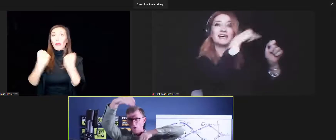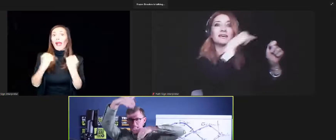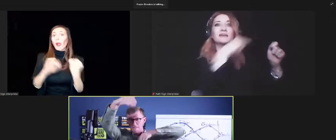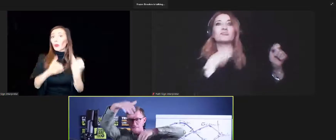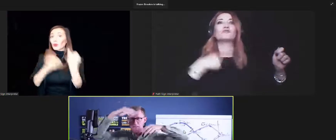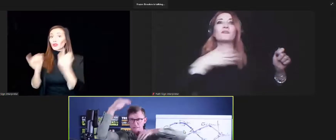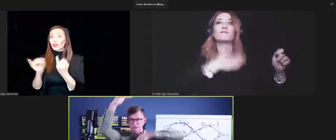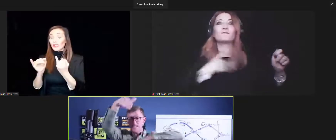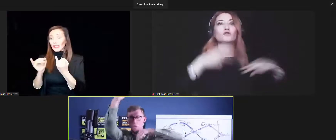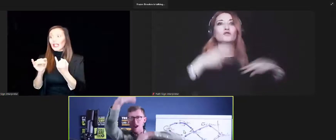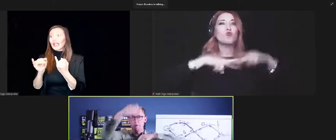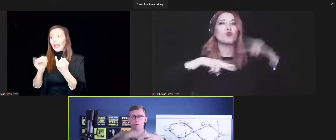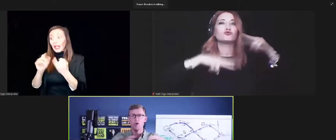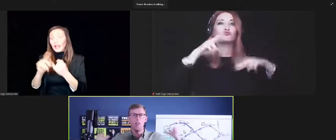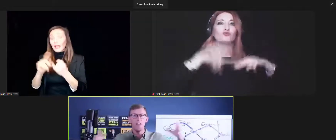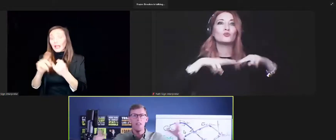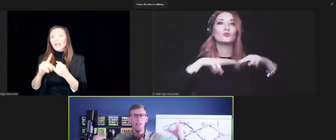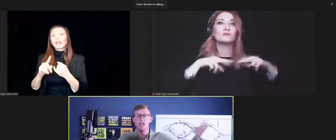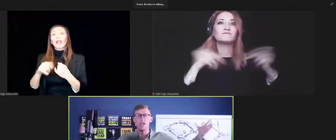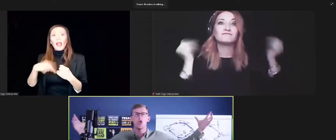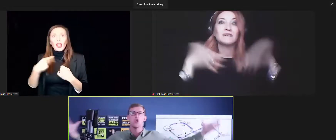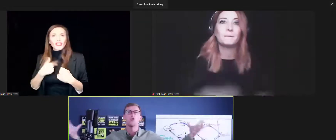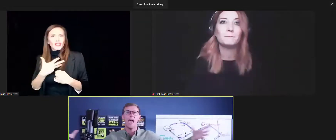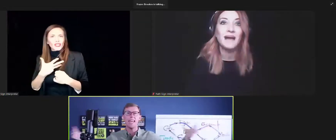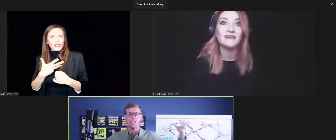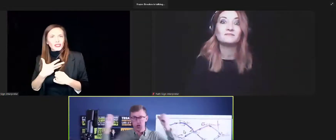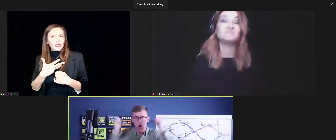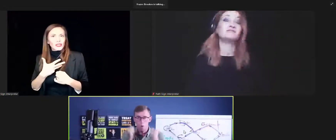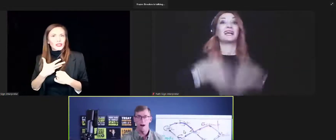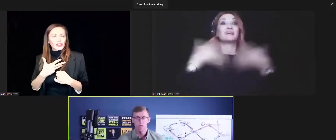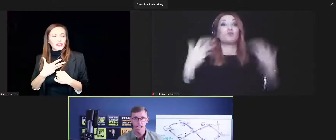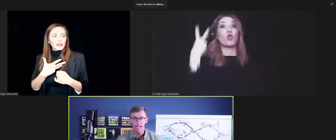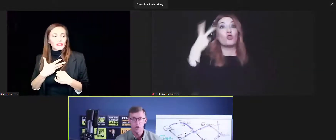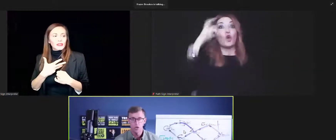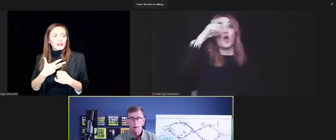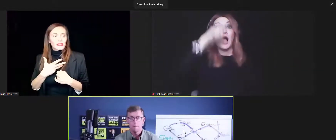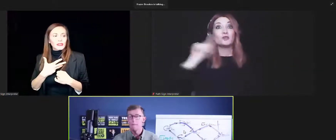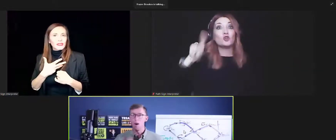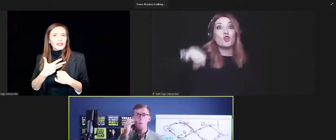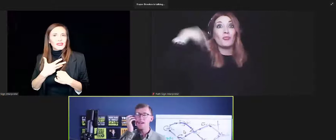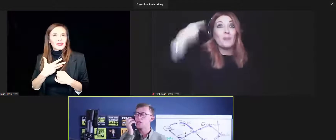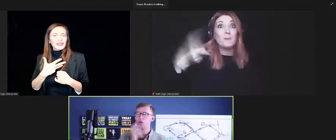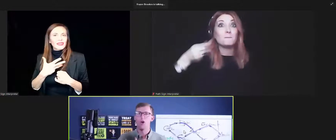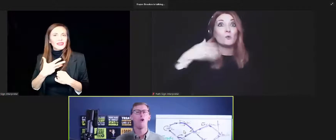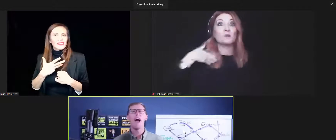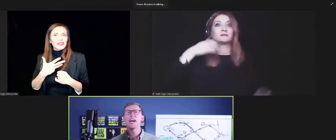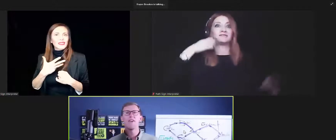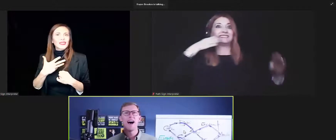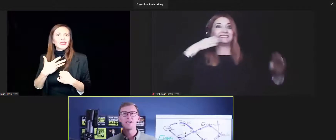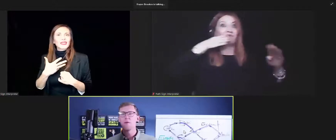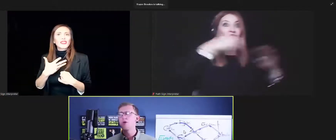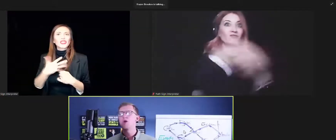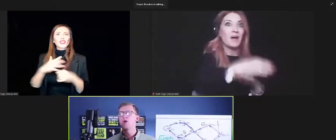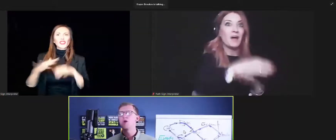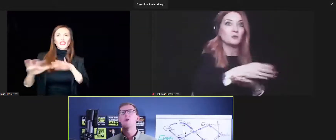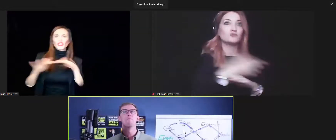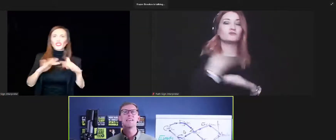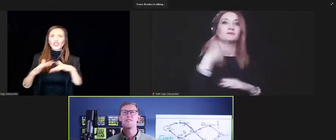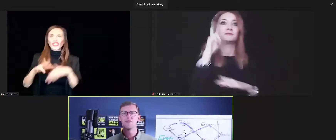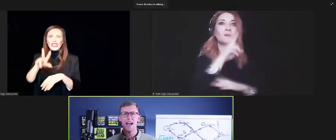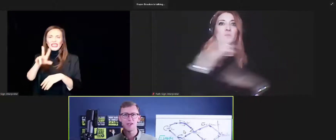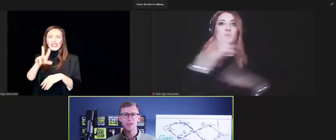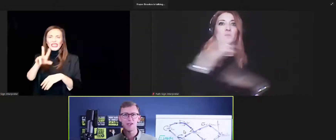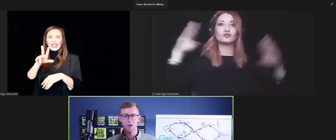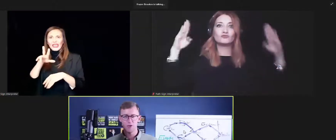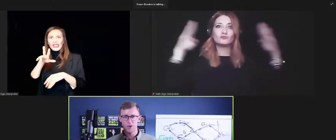40 to 50 feet away from the front door, there's these huge gates. We're out the gates. My mum is crying her eyes out. She couldn't believe the day